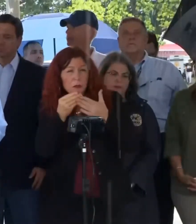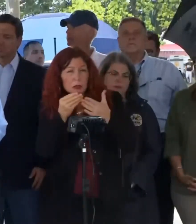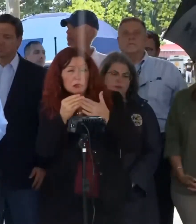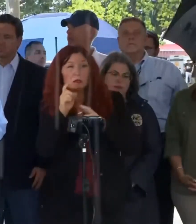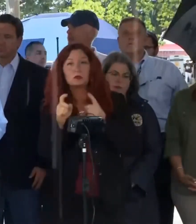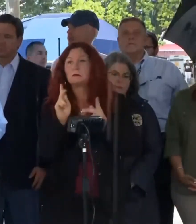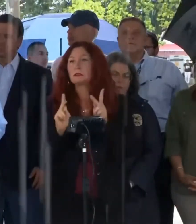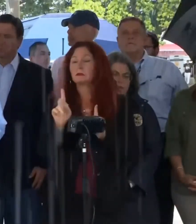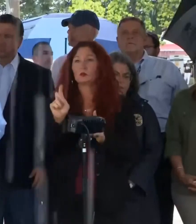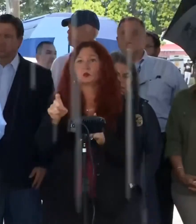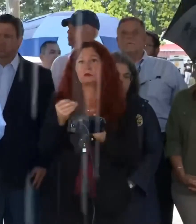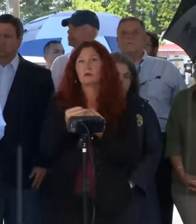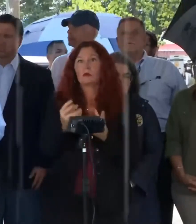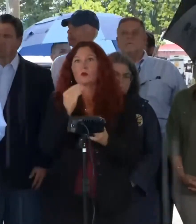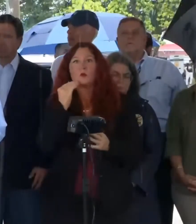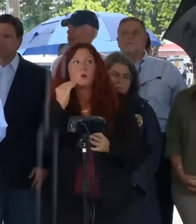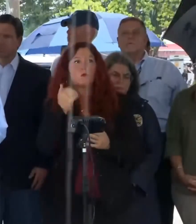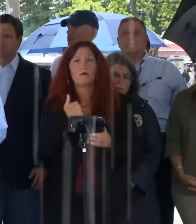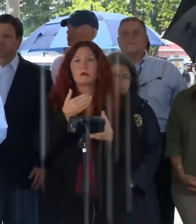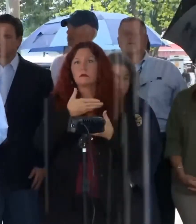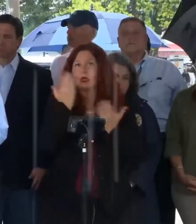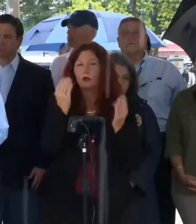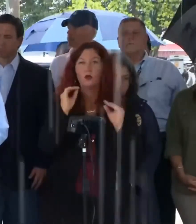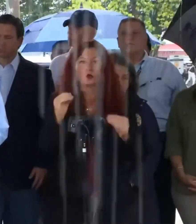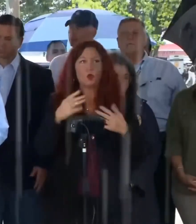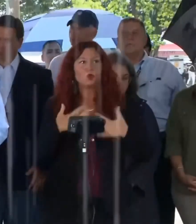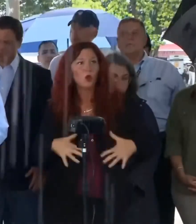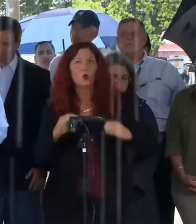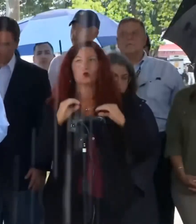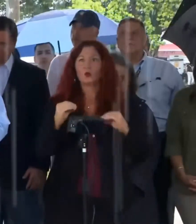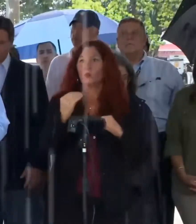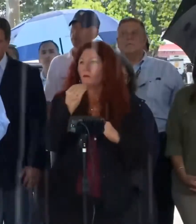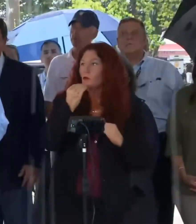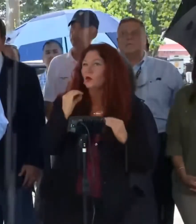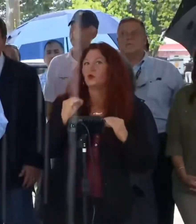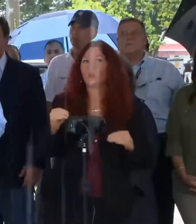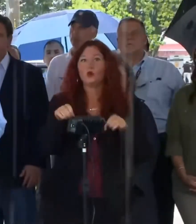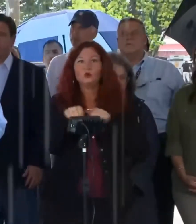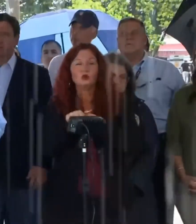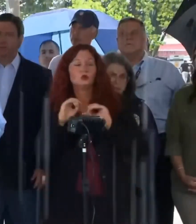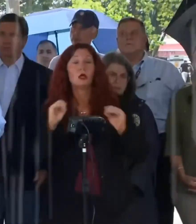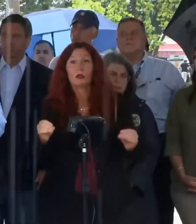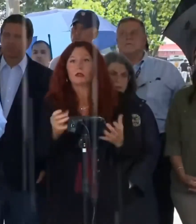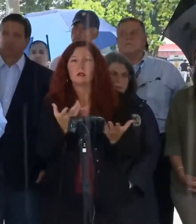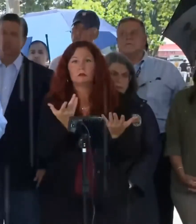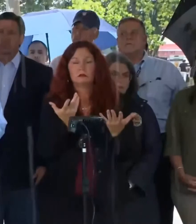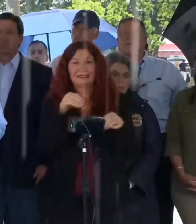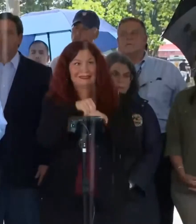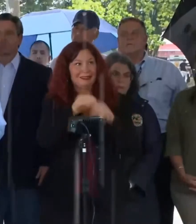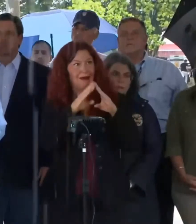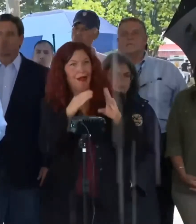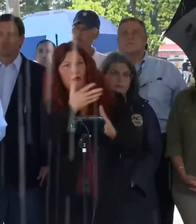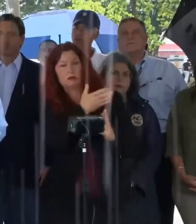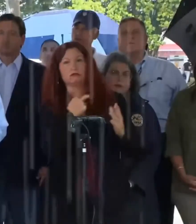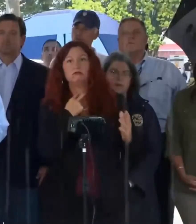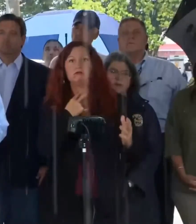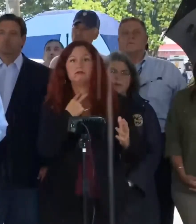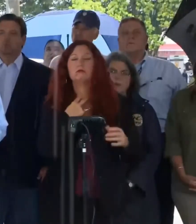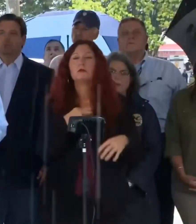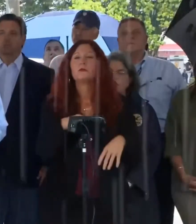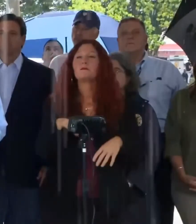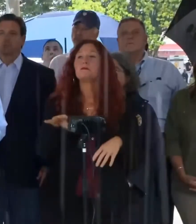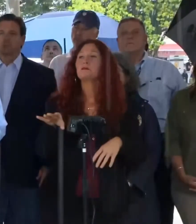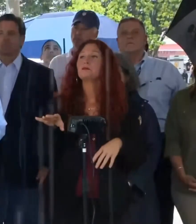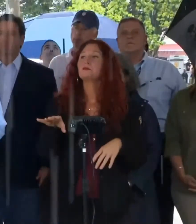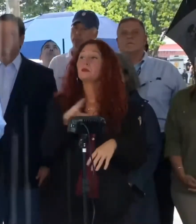Florida Department of Highway Safety and Motor Vehicles has deployed 2 of their mobile units here for no fee, cost fee free,